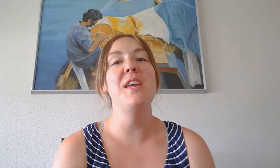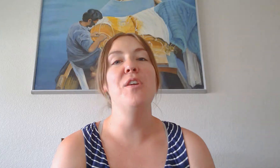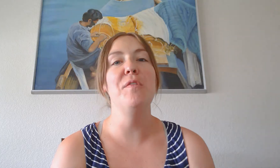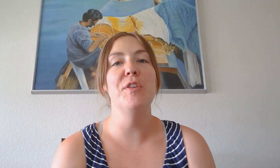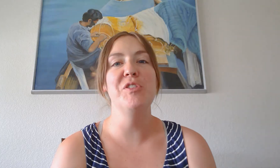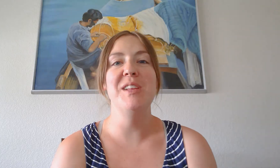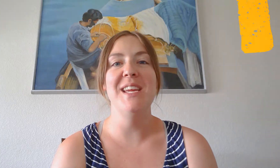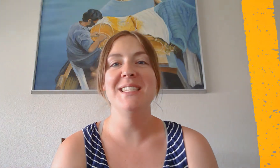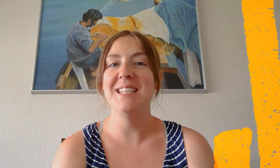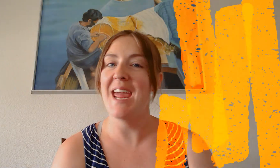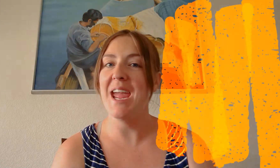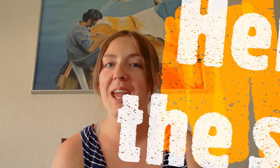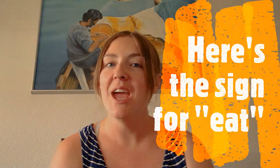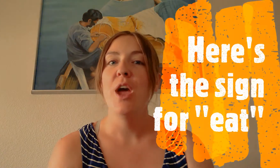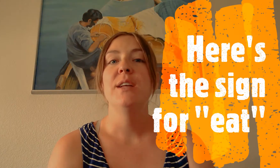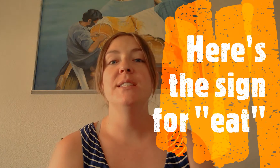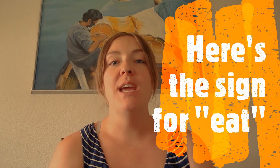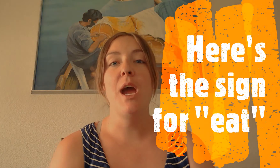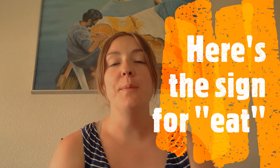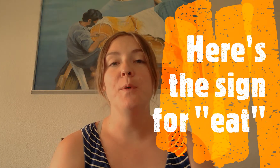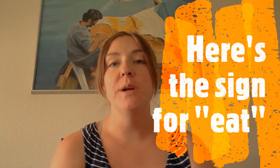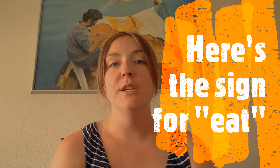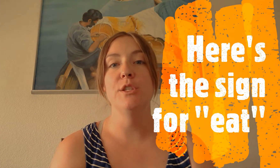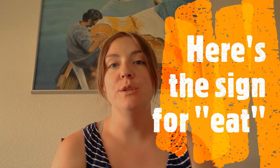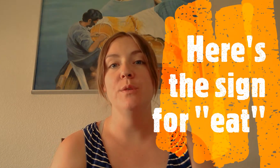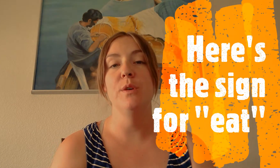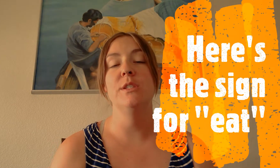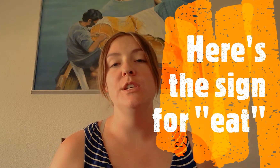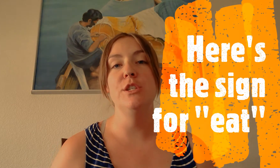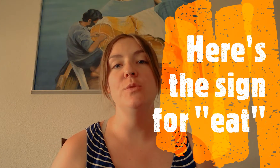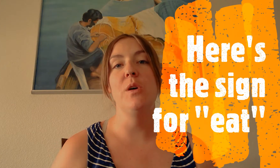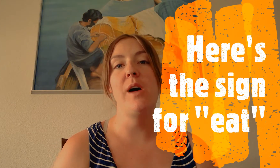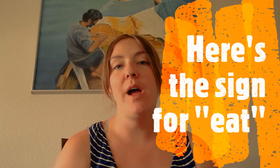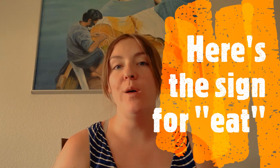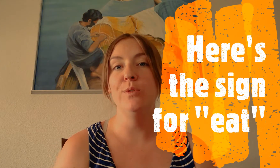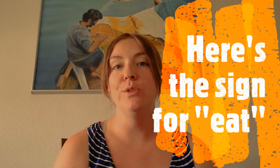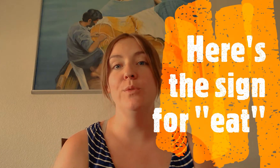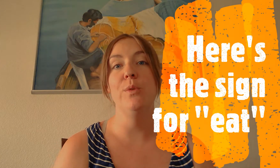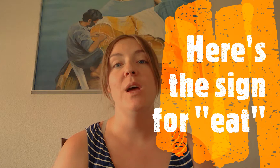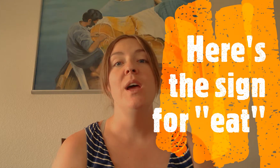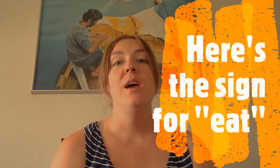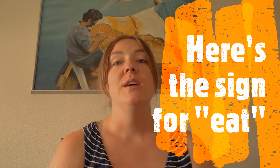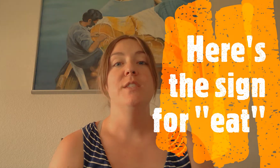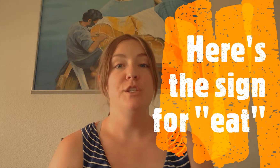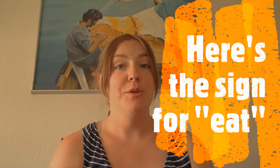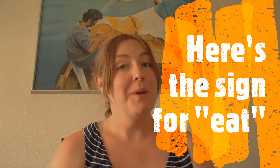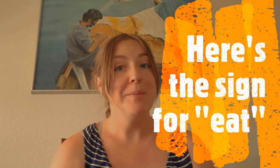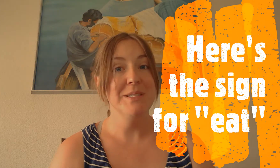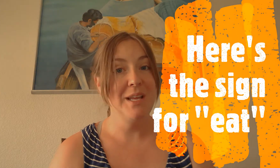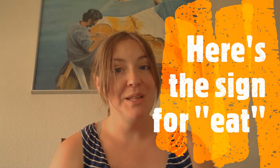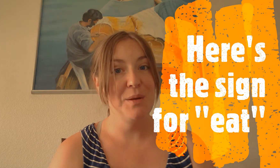thank you for tuning in today. Today I'm going to teach you all how to teach your baby sign